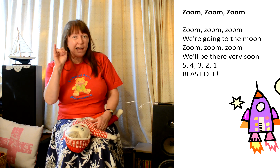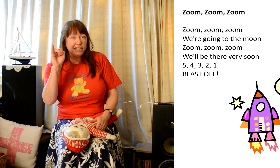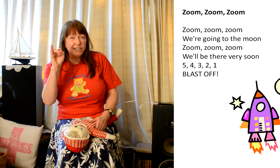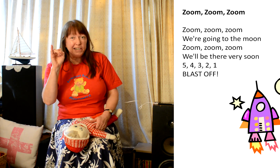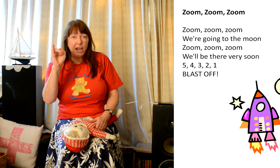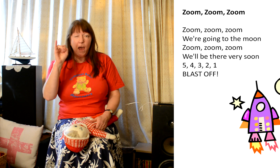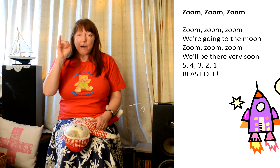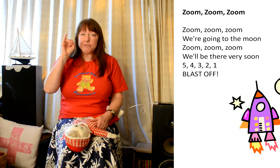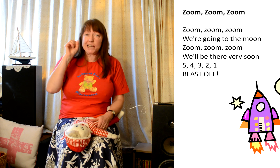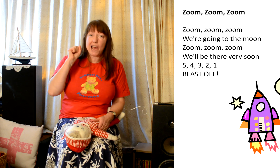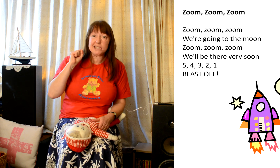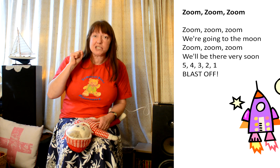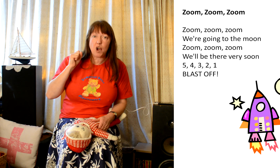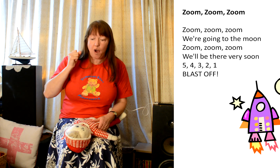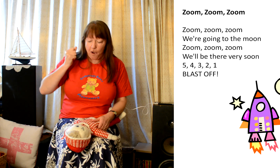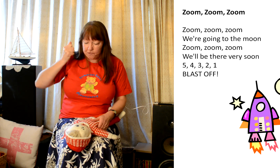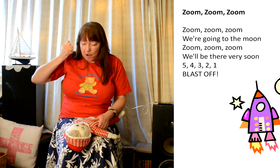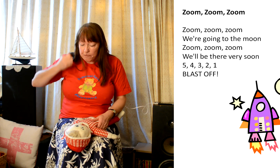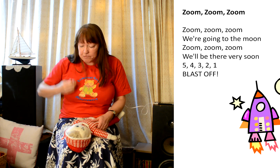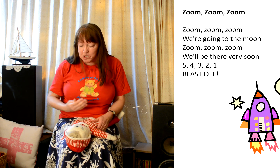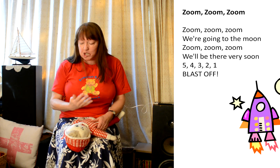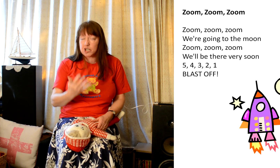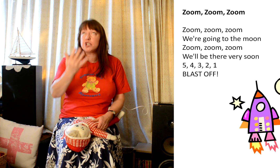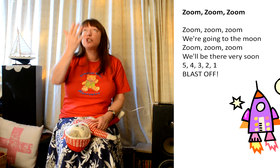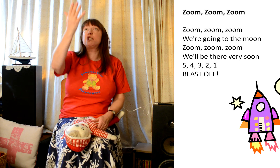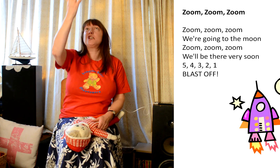5, 4, 3, 2, 1, blast off!